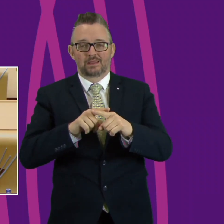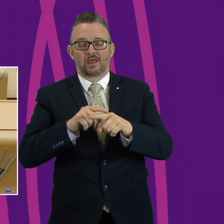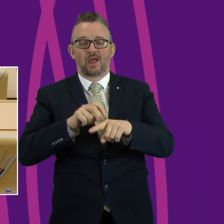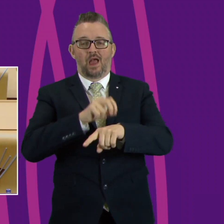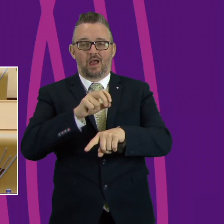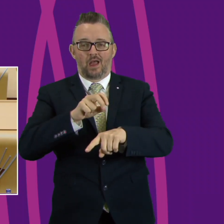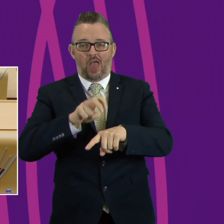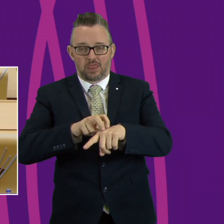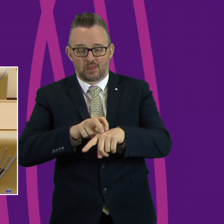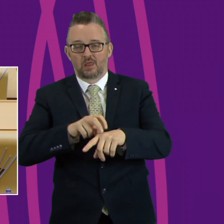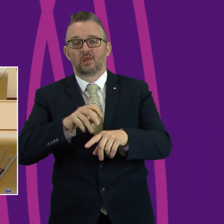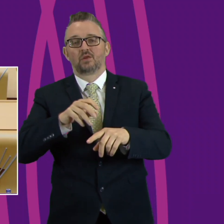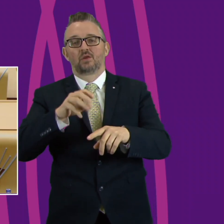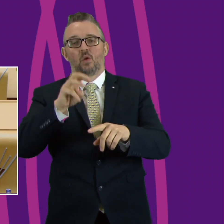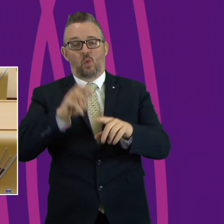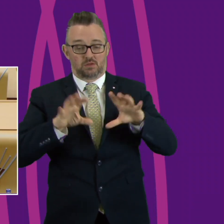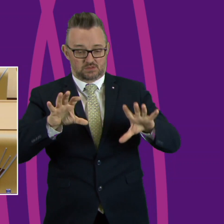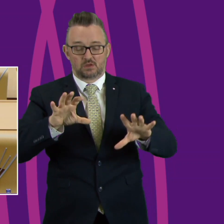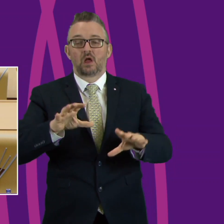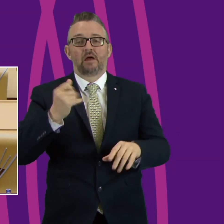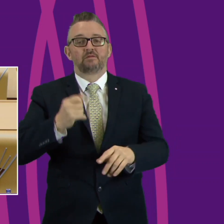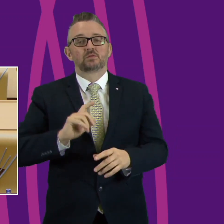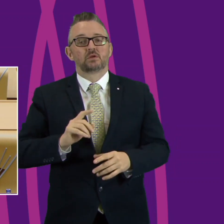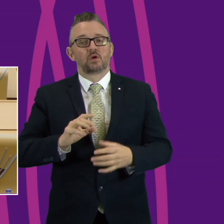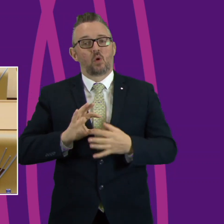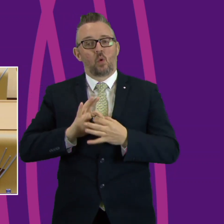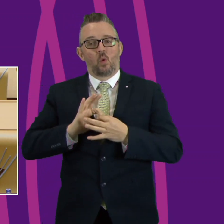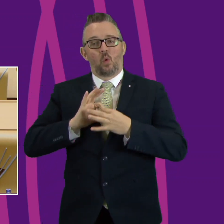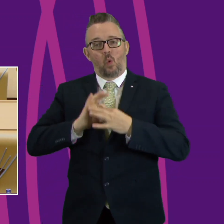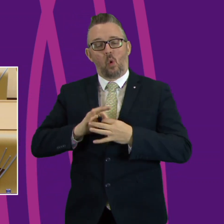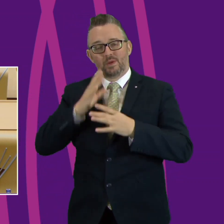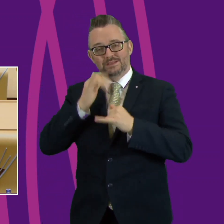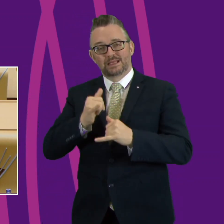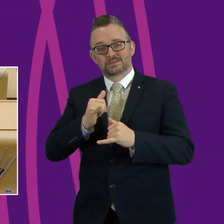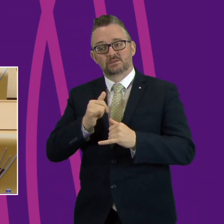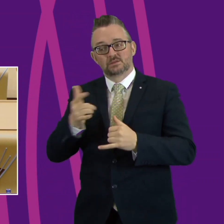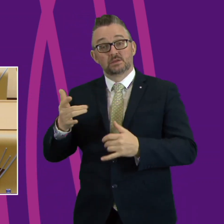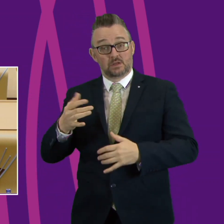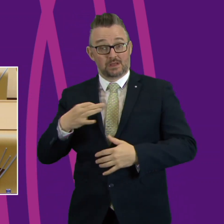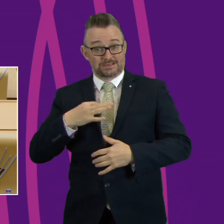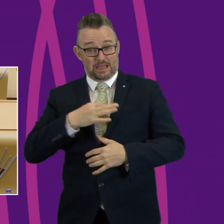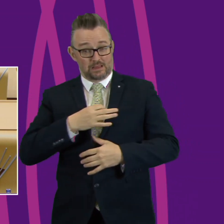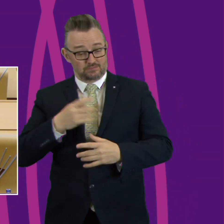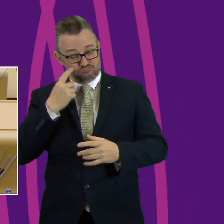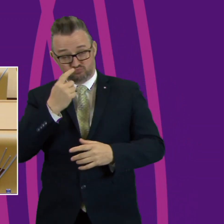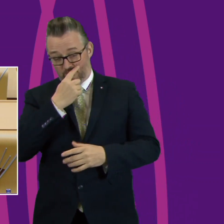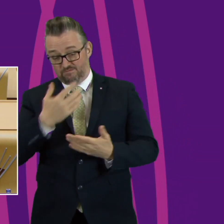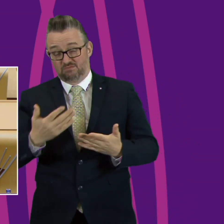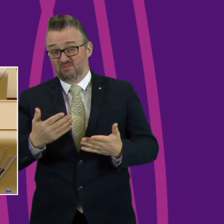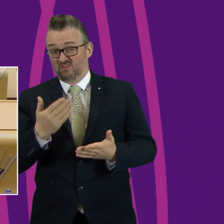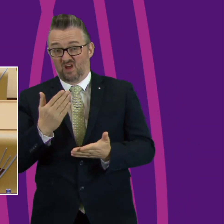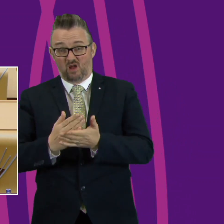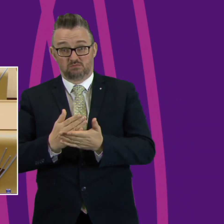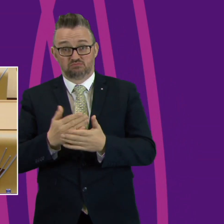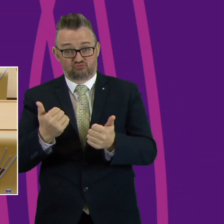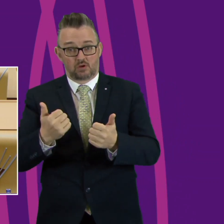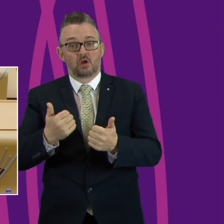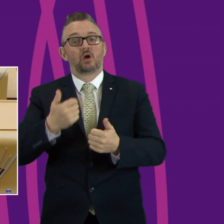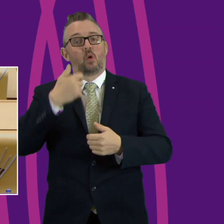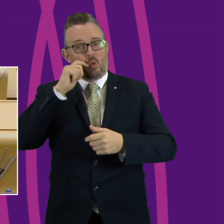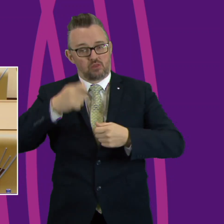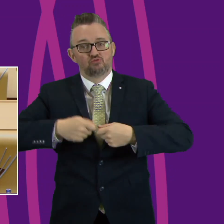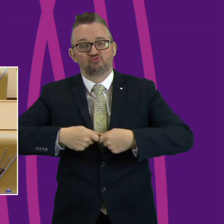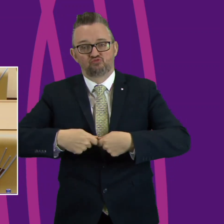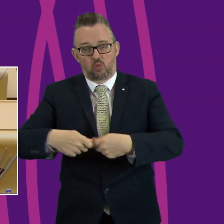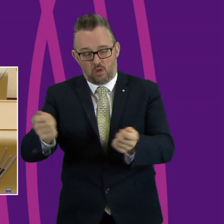kits. And as that has proven to be clinically robust and is being trialled at the moment, that too will be rolled out, and that